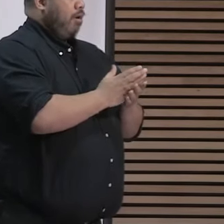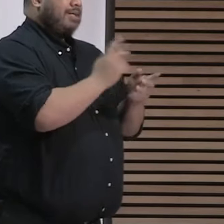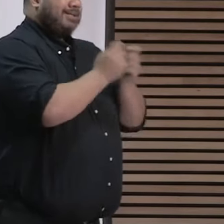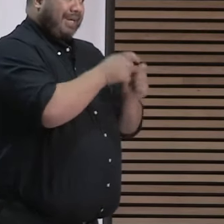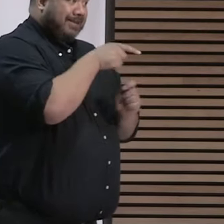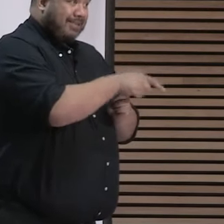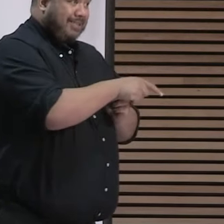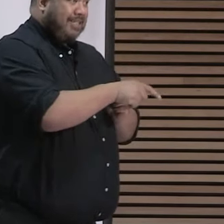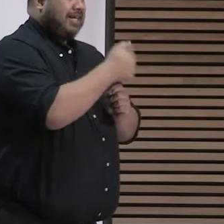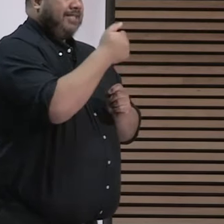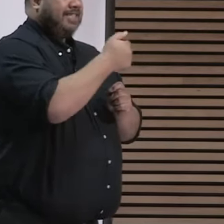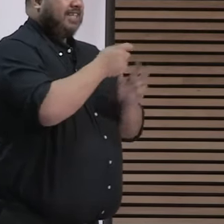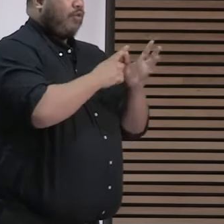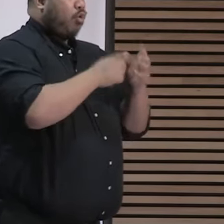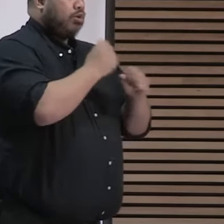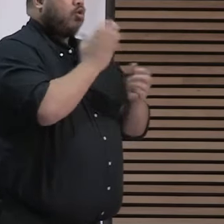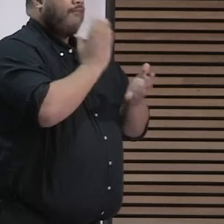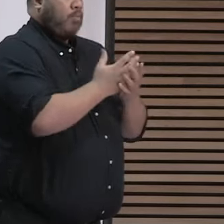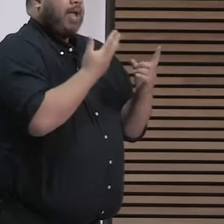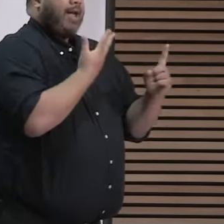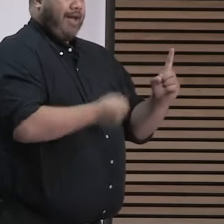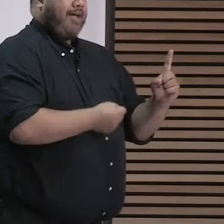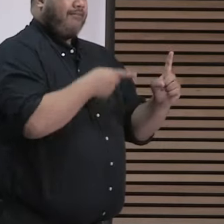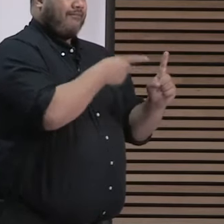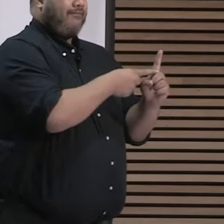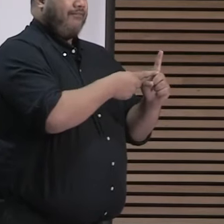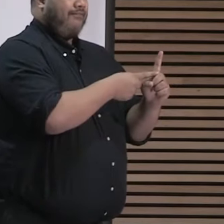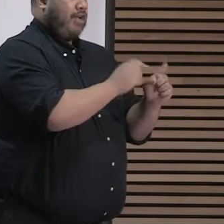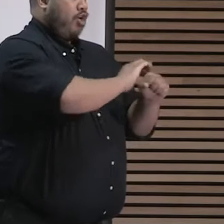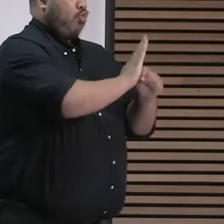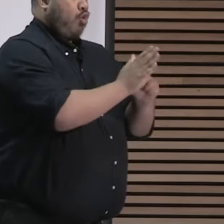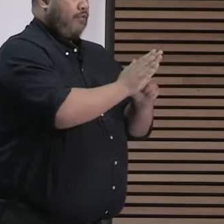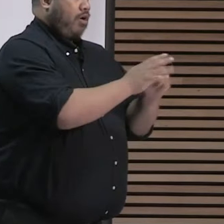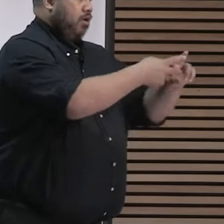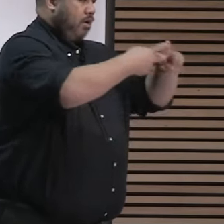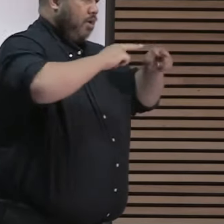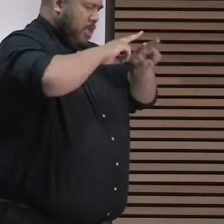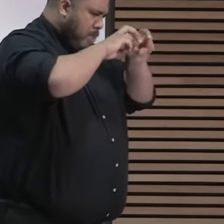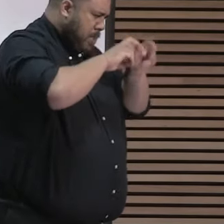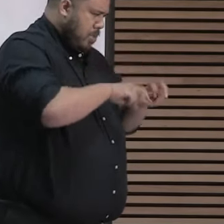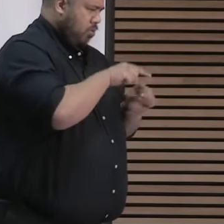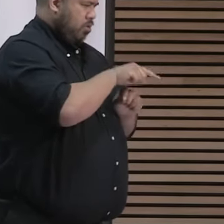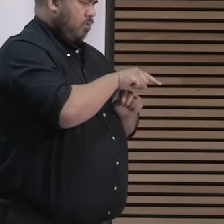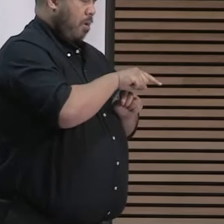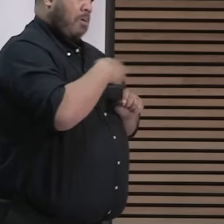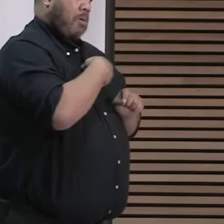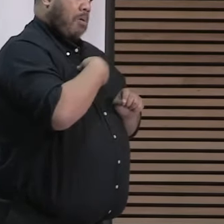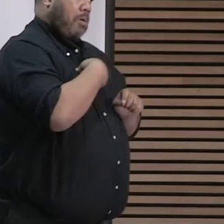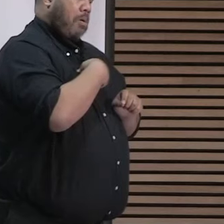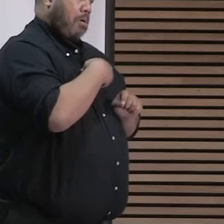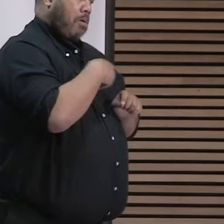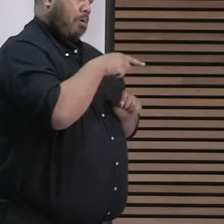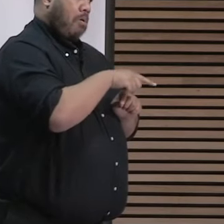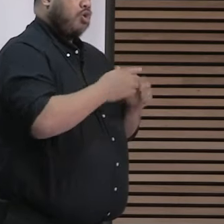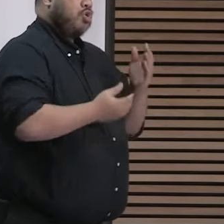of August. And the genome sequencing indicates his case is not linked to the current outbreak in the